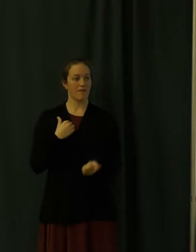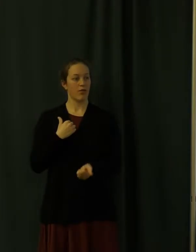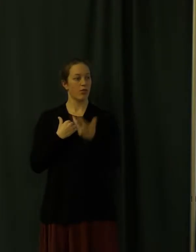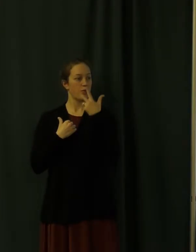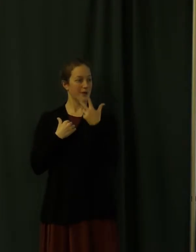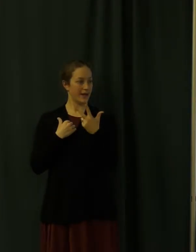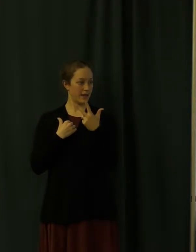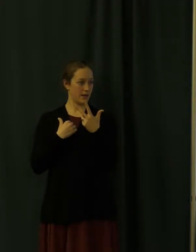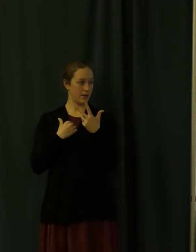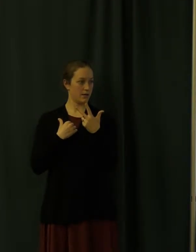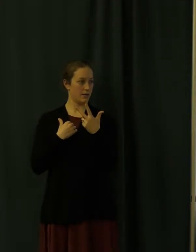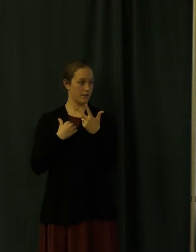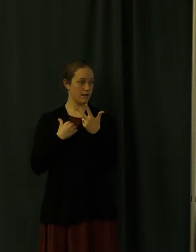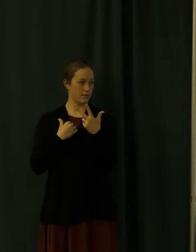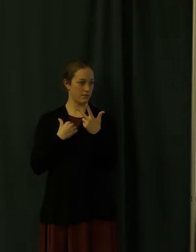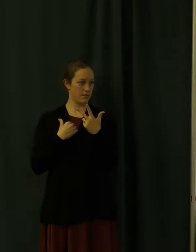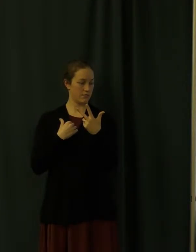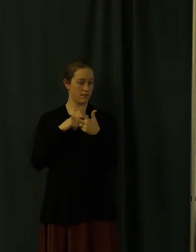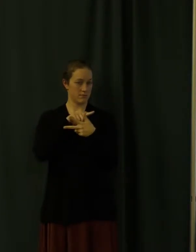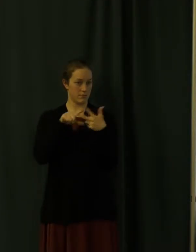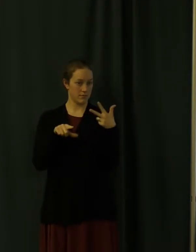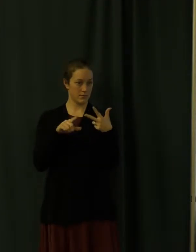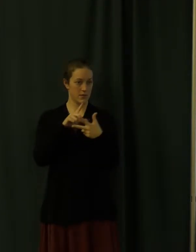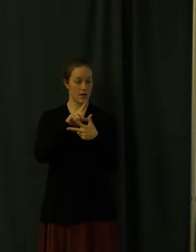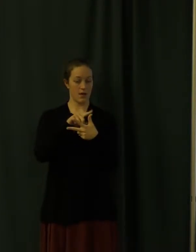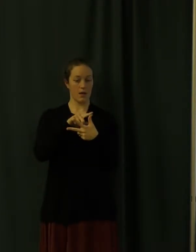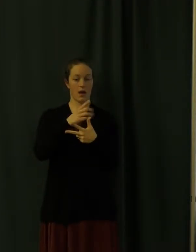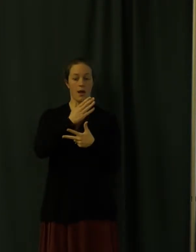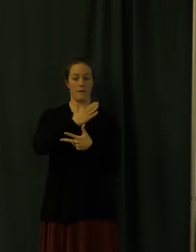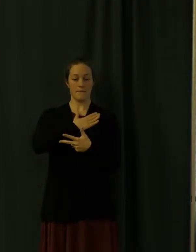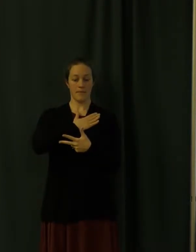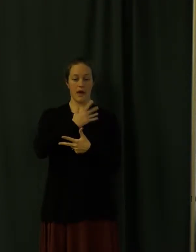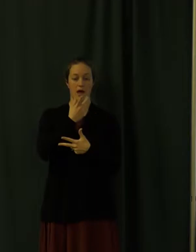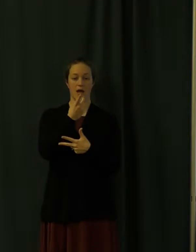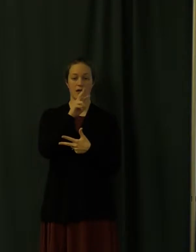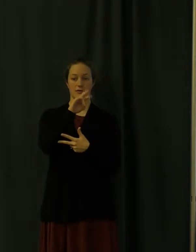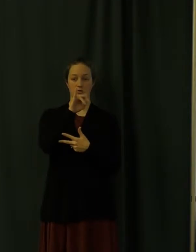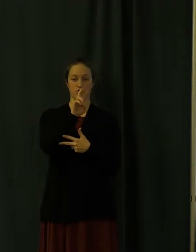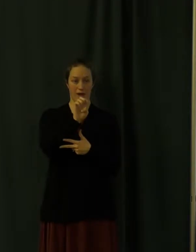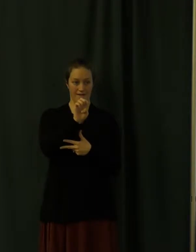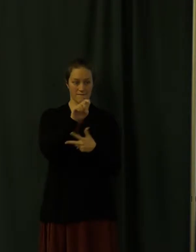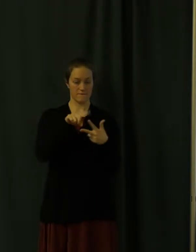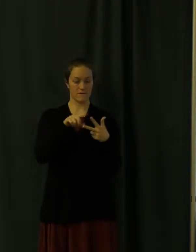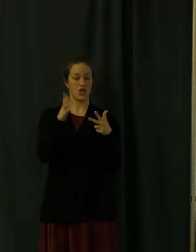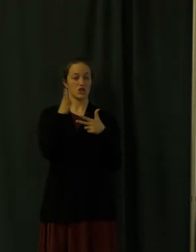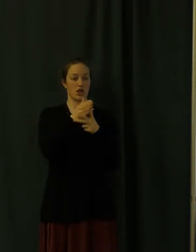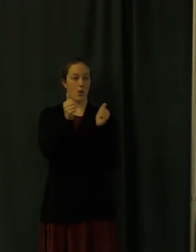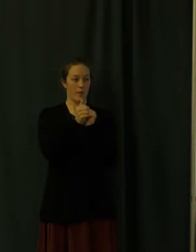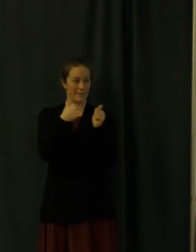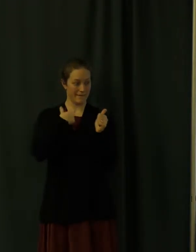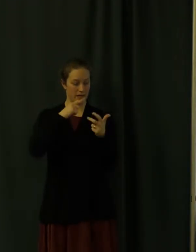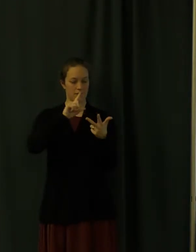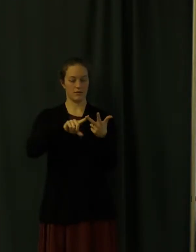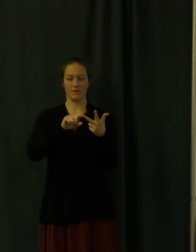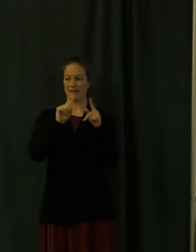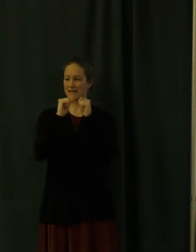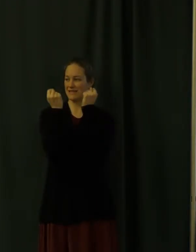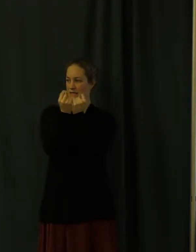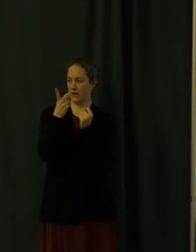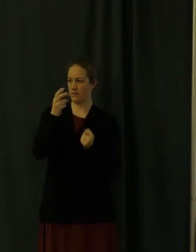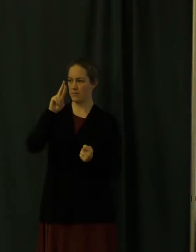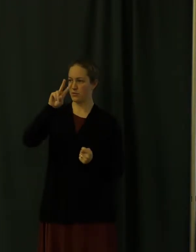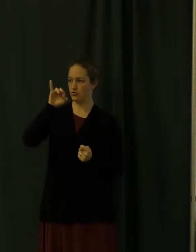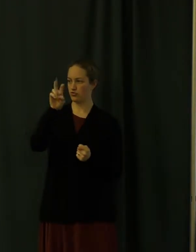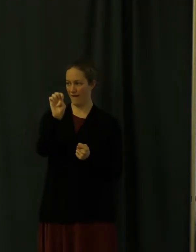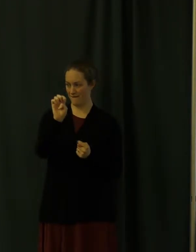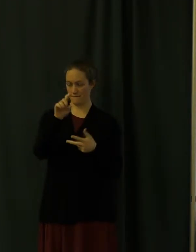main places in Drive. My Drive, Shared with Me, and Team Drives. Okay? So My Drive